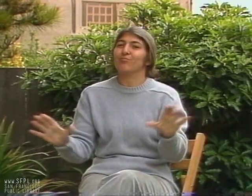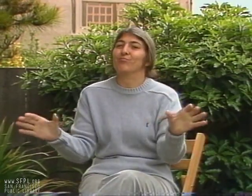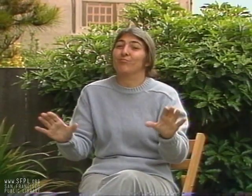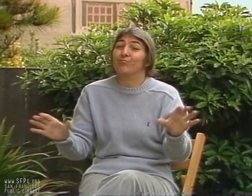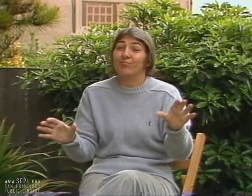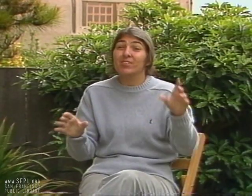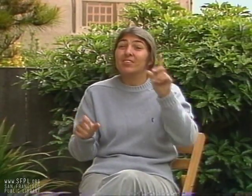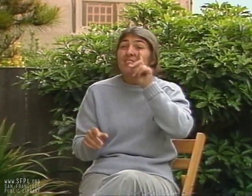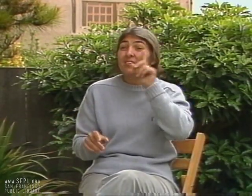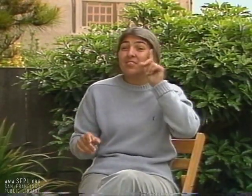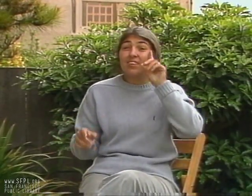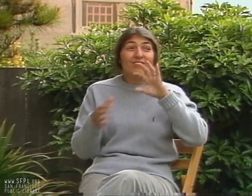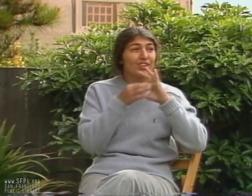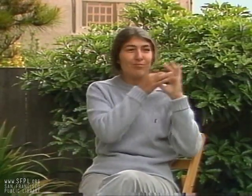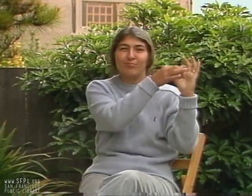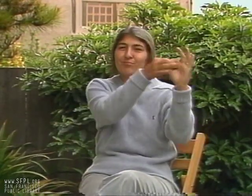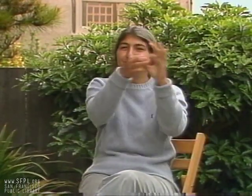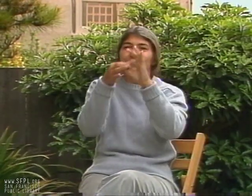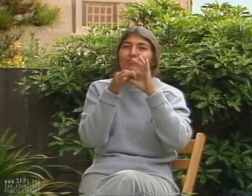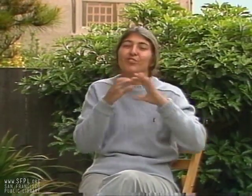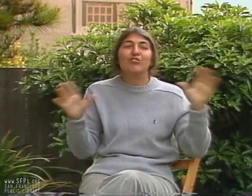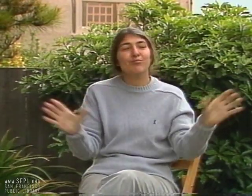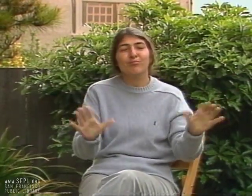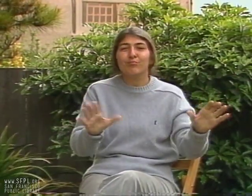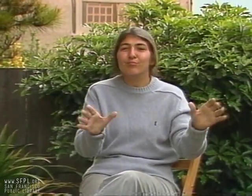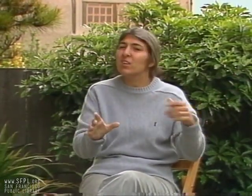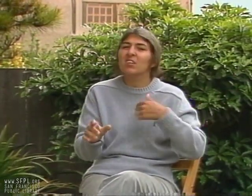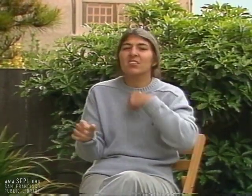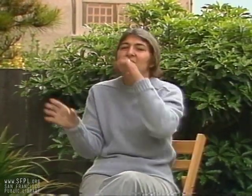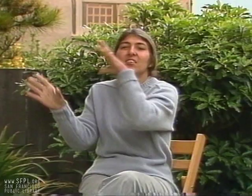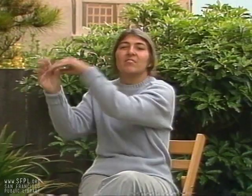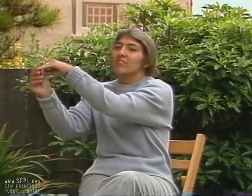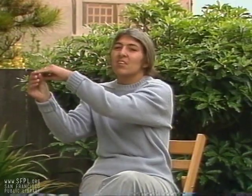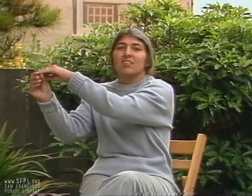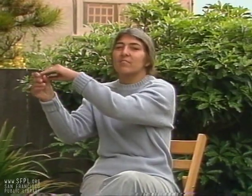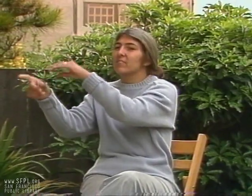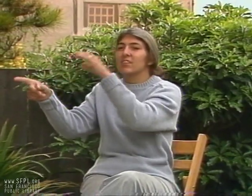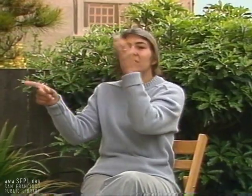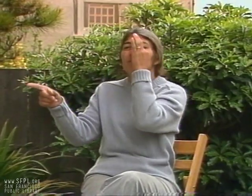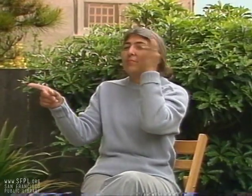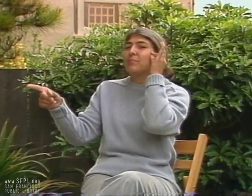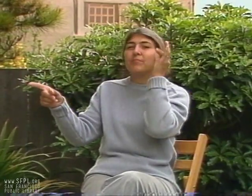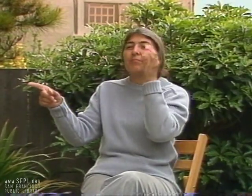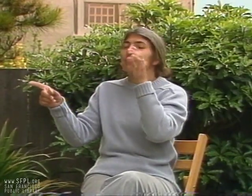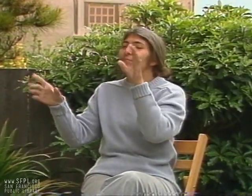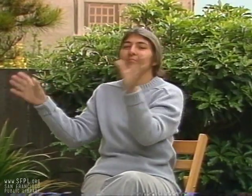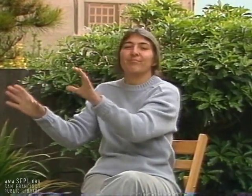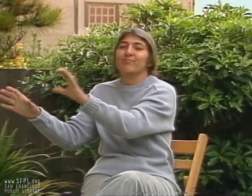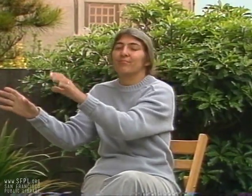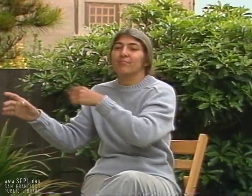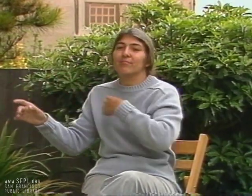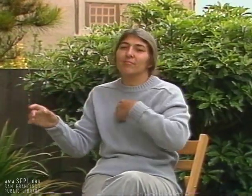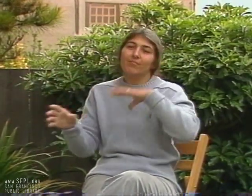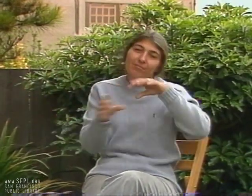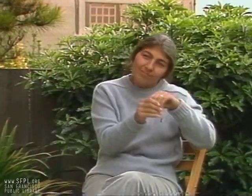feel a sense of solidarity with the deaf, so I'm putting my efforts there. I decided, for